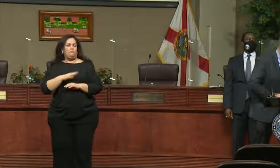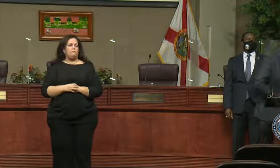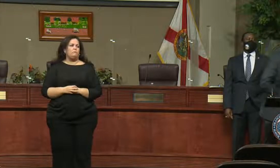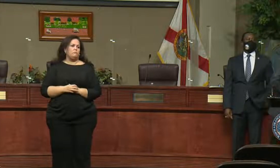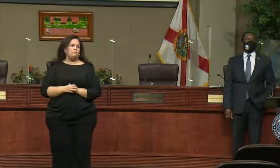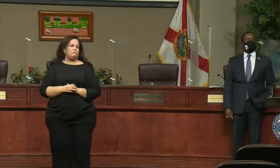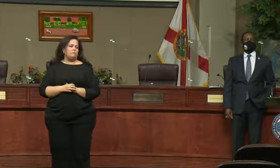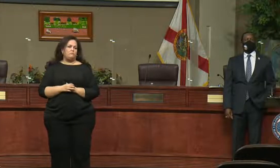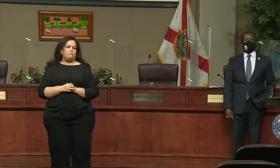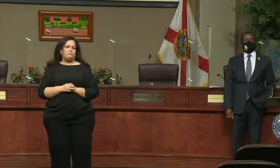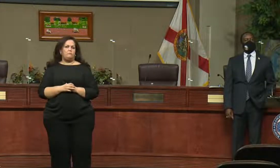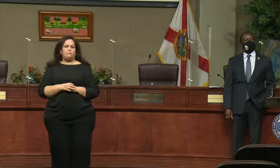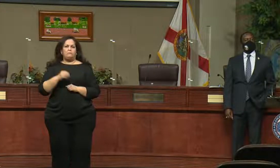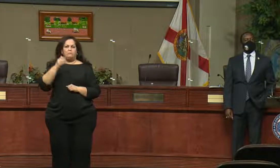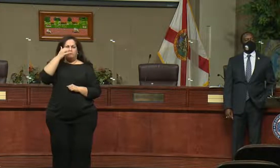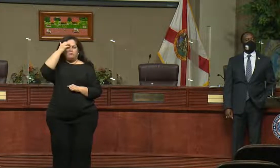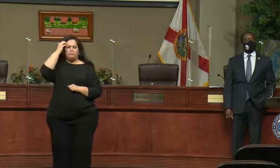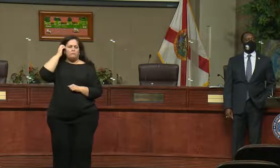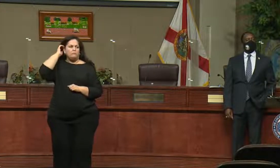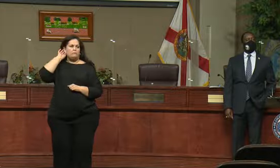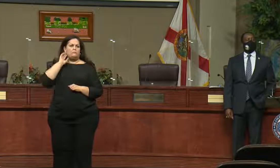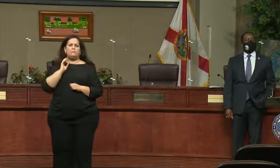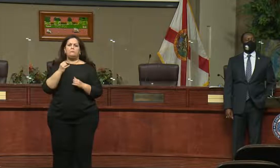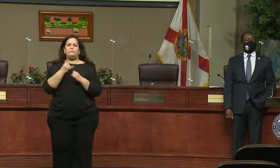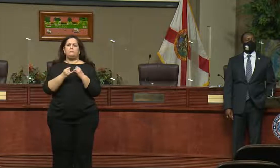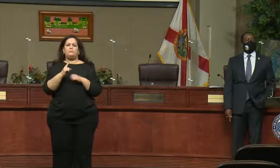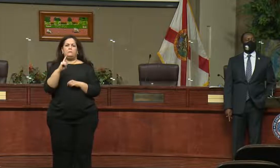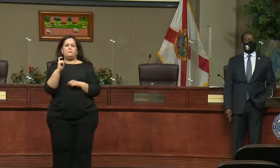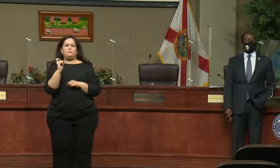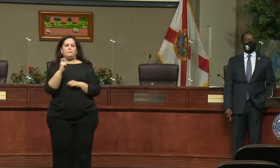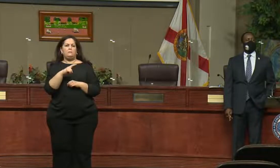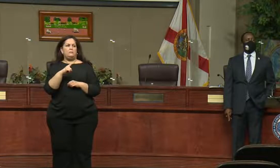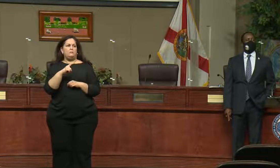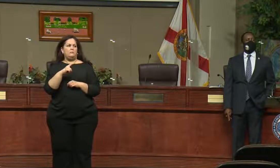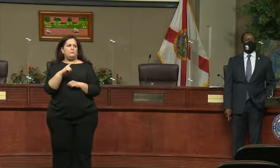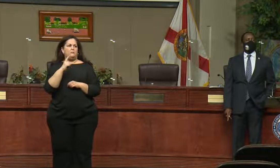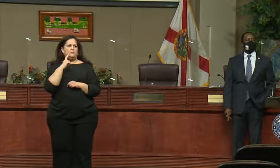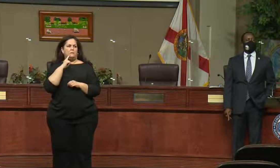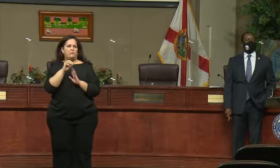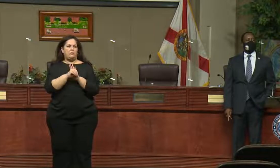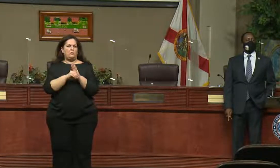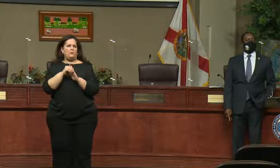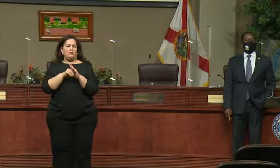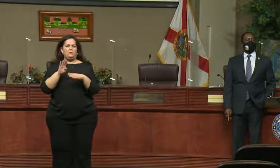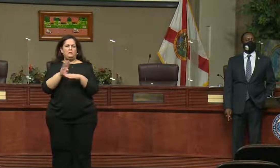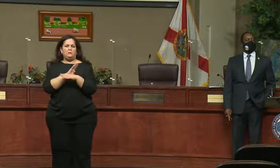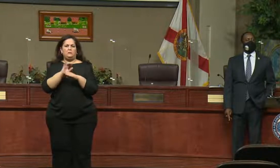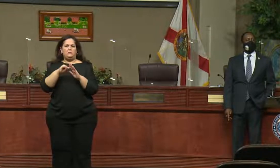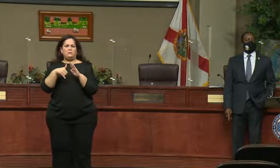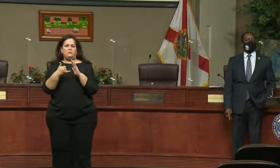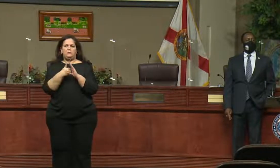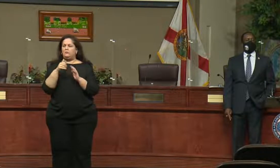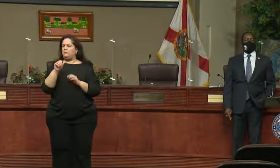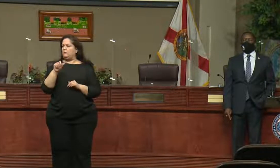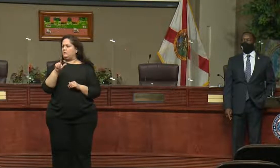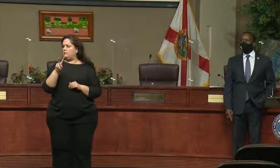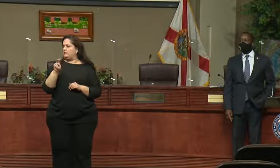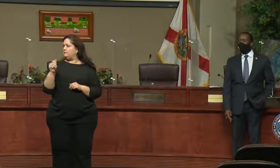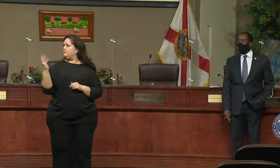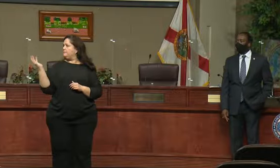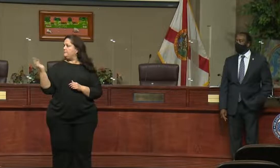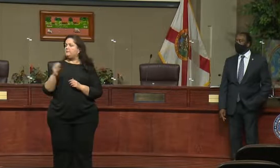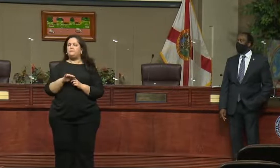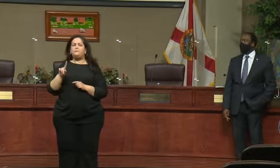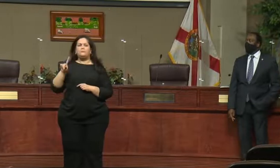Thank you. And lastly, this question comes in from Ryan Lynch with the Orlando Business Journal for Alvina Chu. His